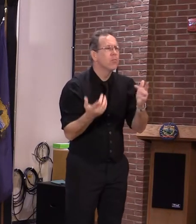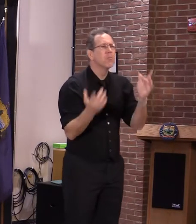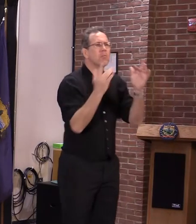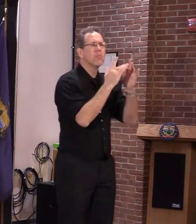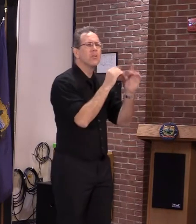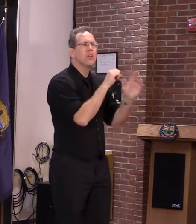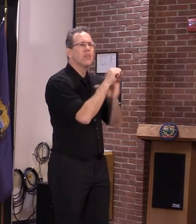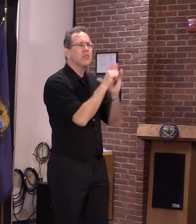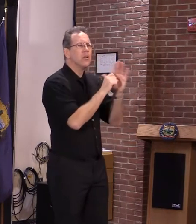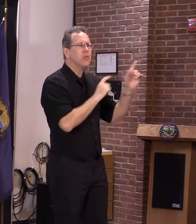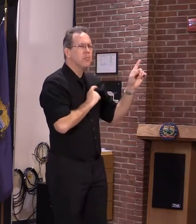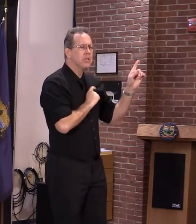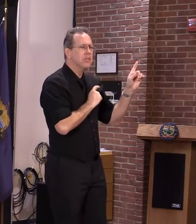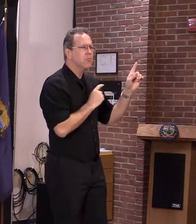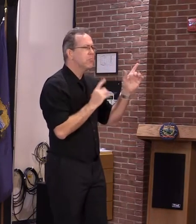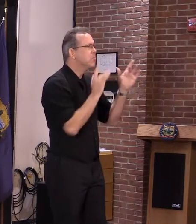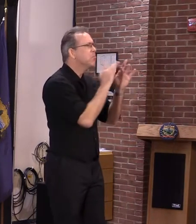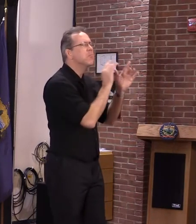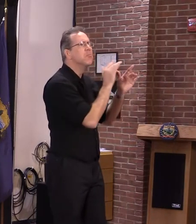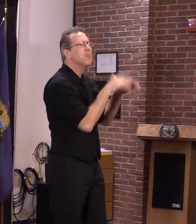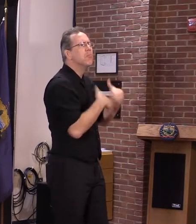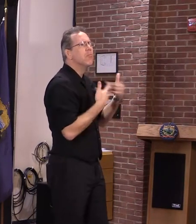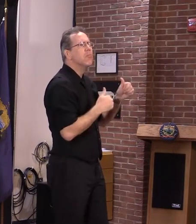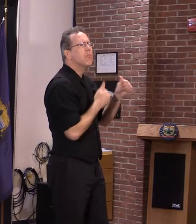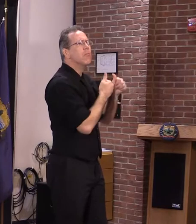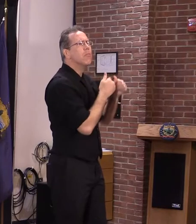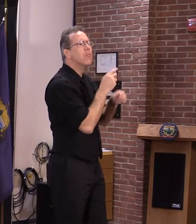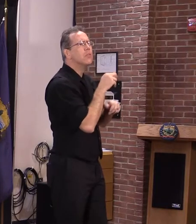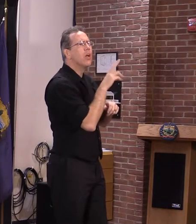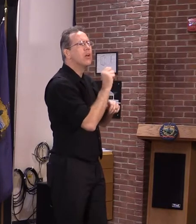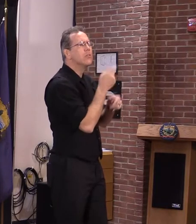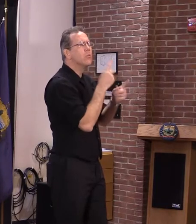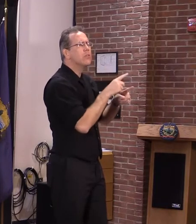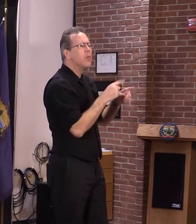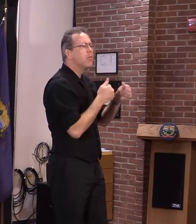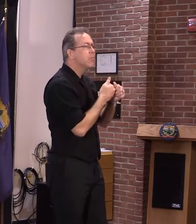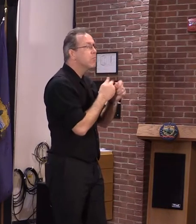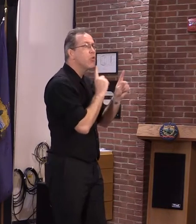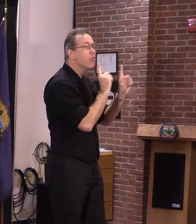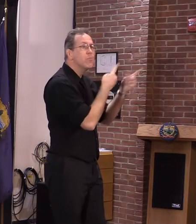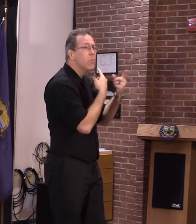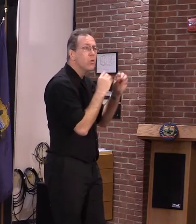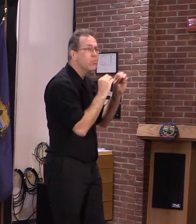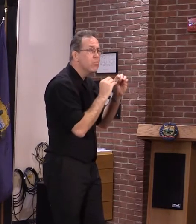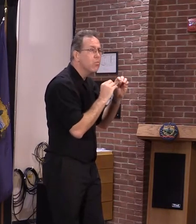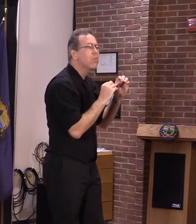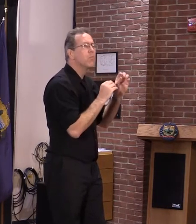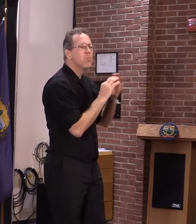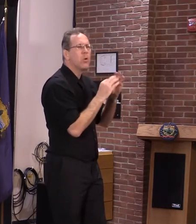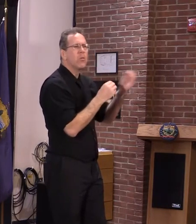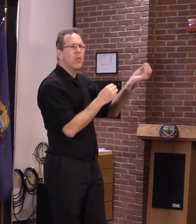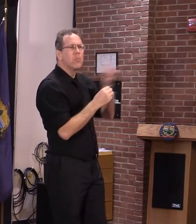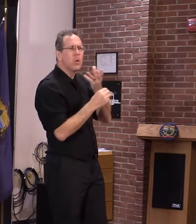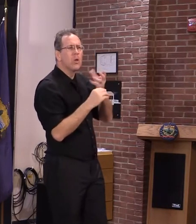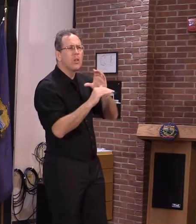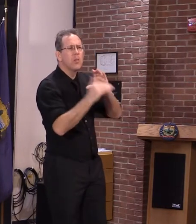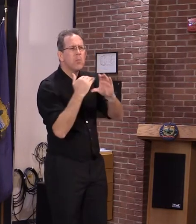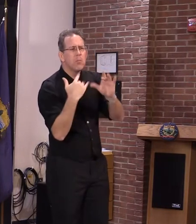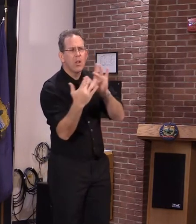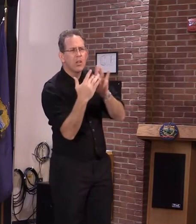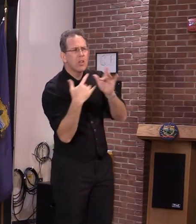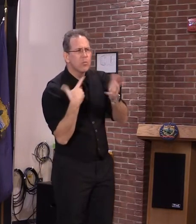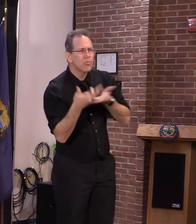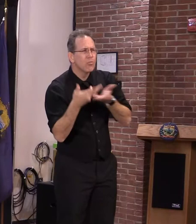barracks commander, and if you get no response, feel free to email or call me, and I will facilitate one. If I can just loop